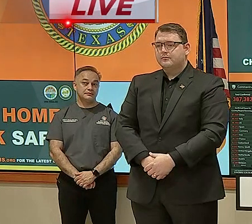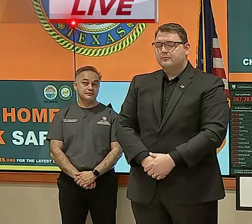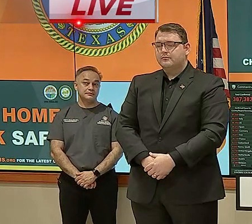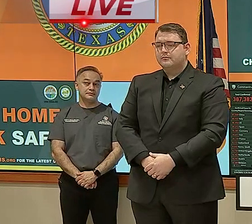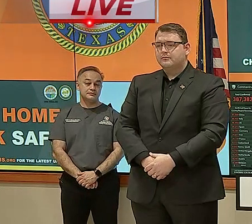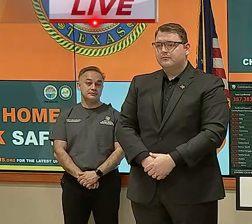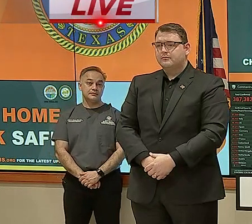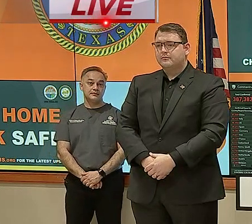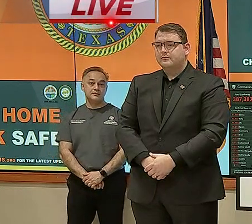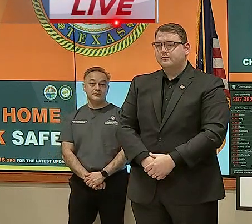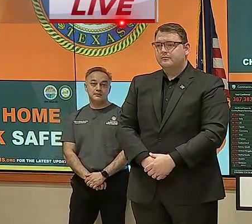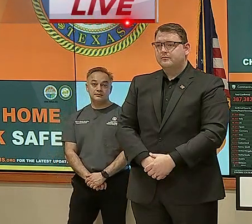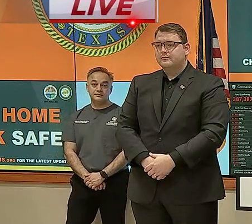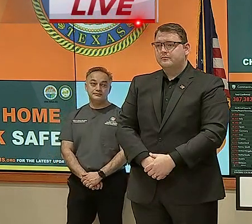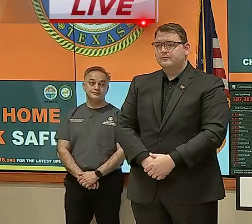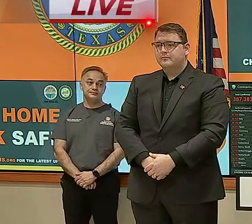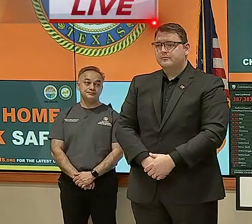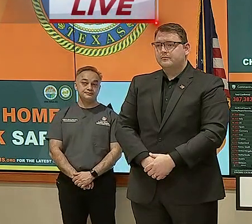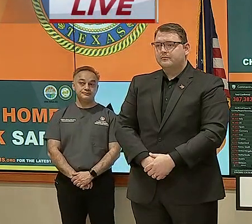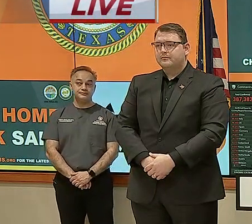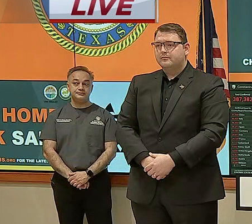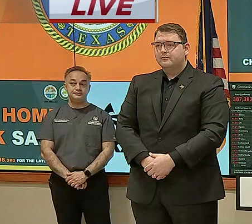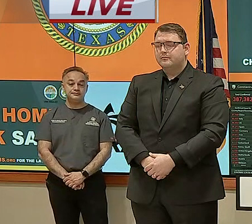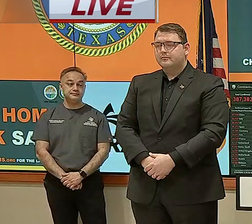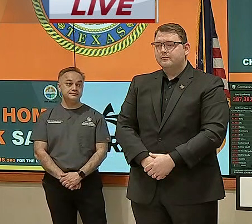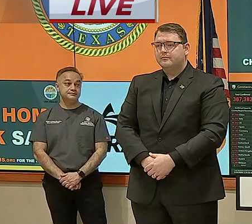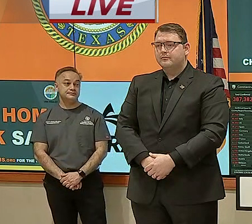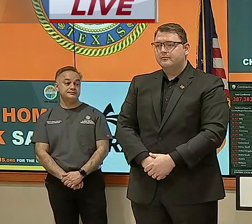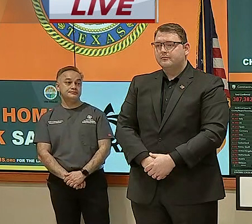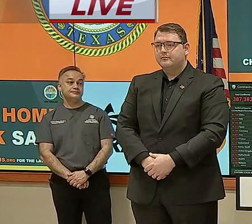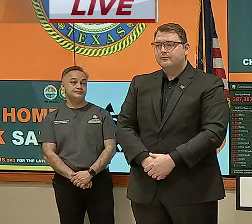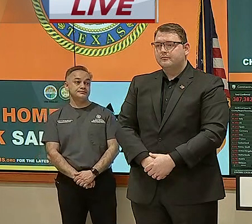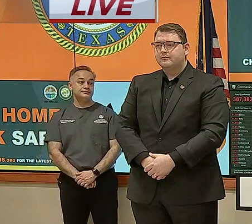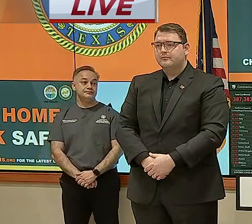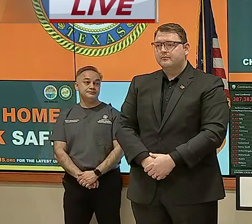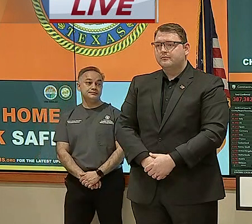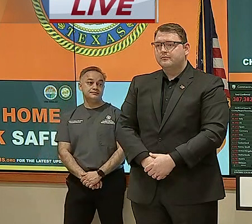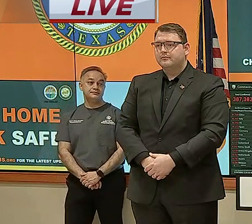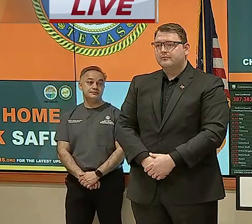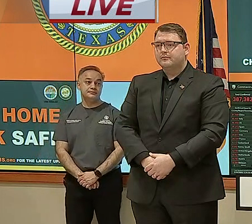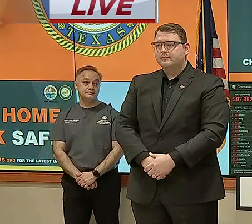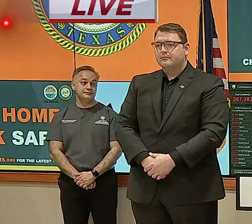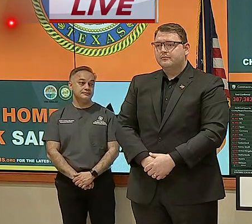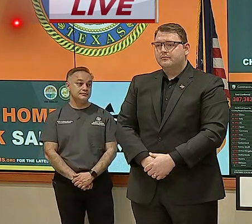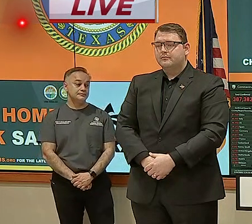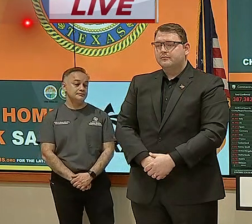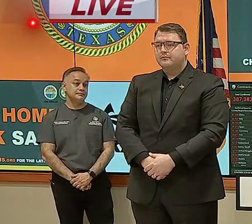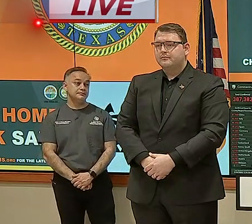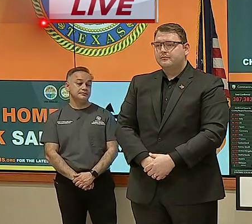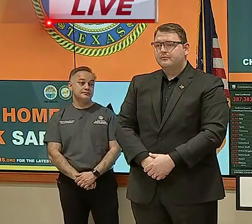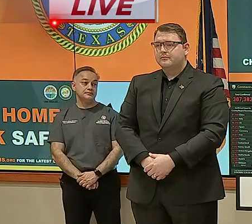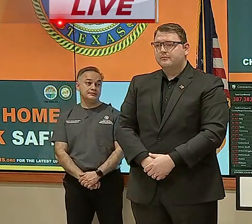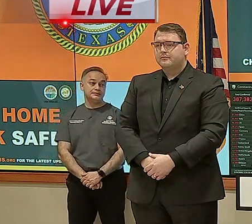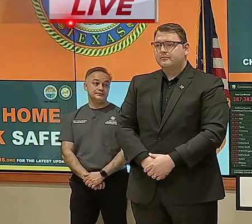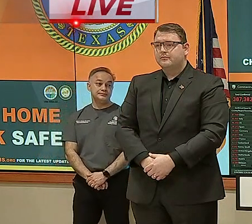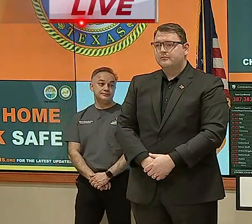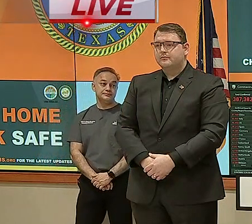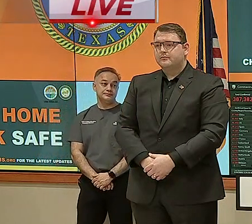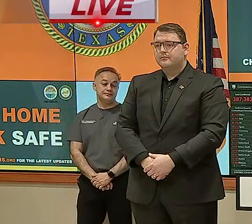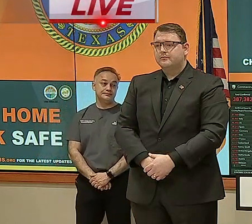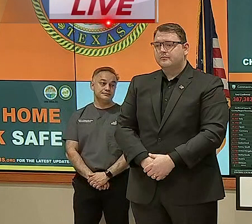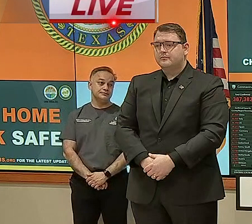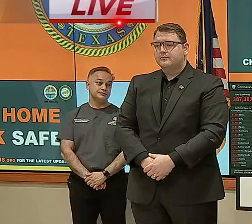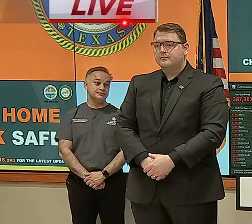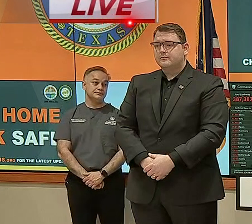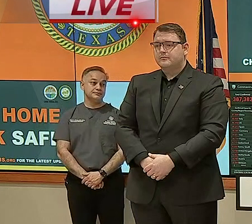services, are video only for that. She also talked about county testing. She says that they referred